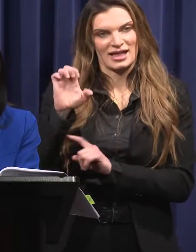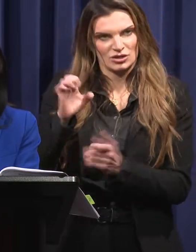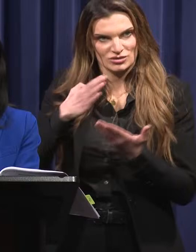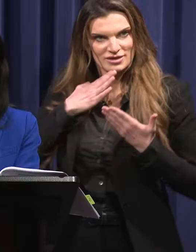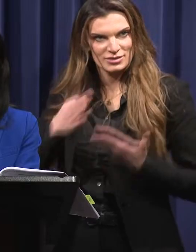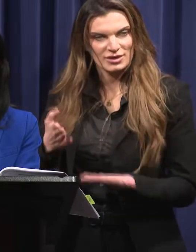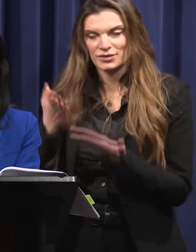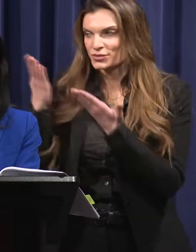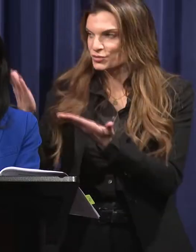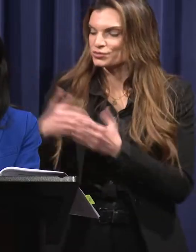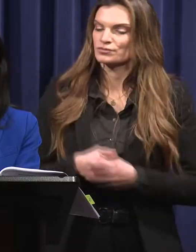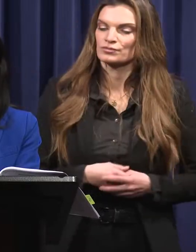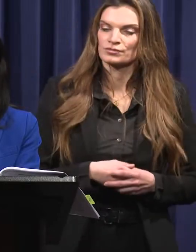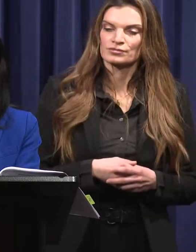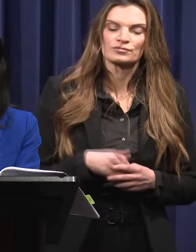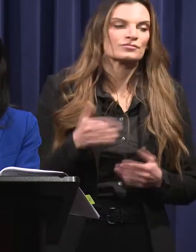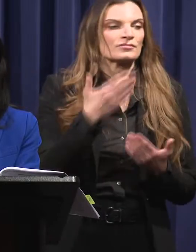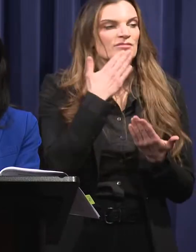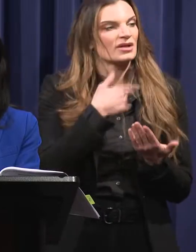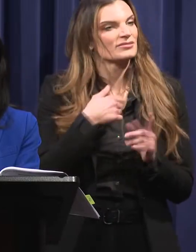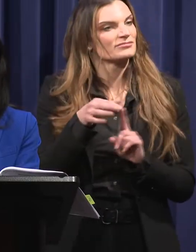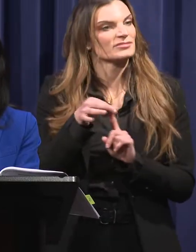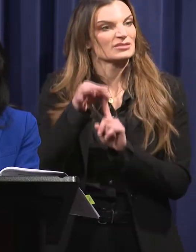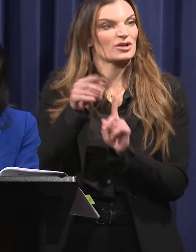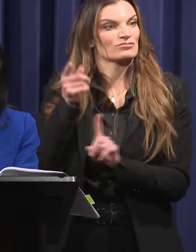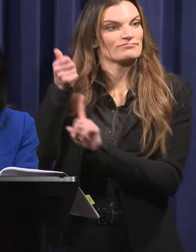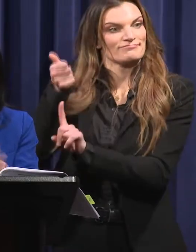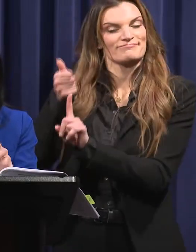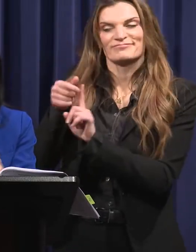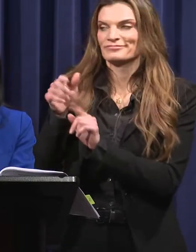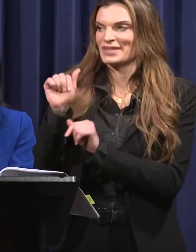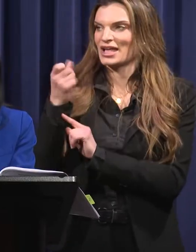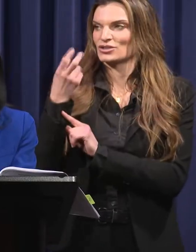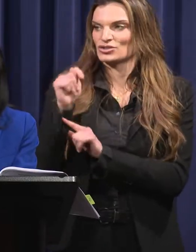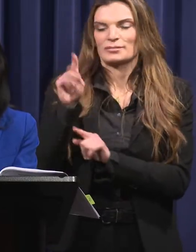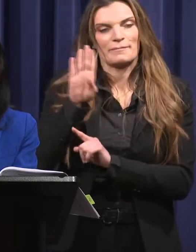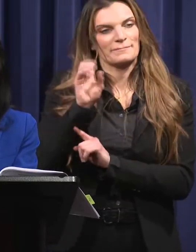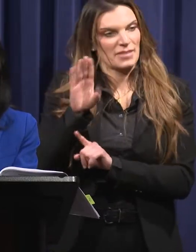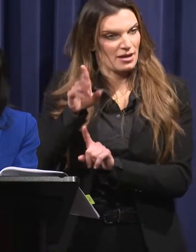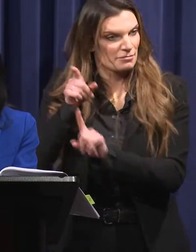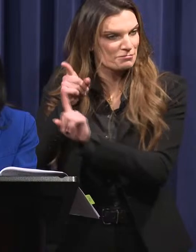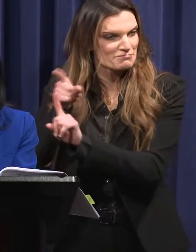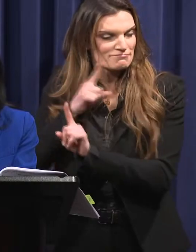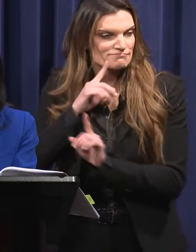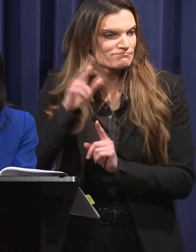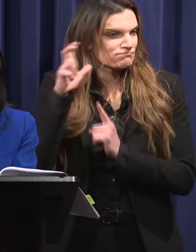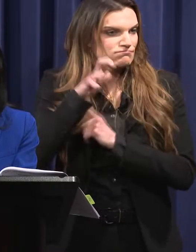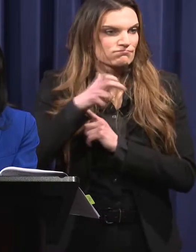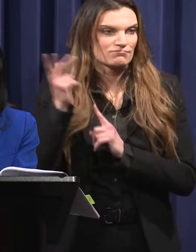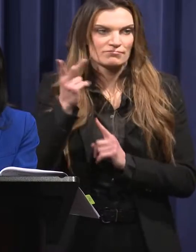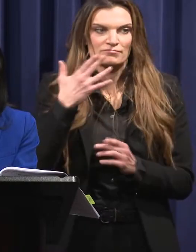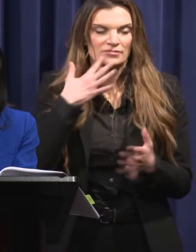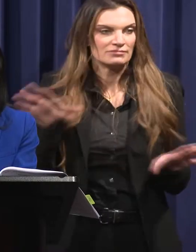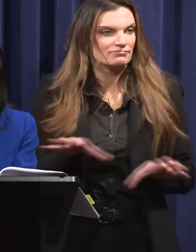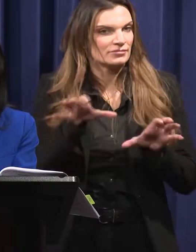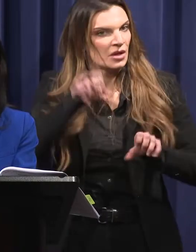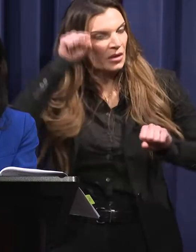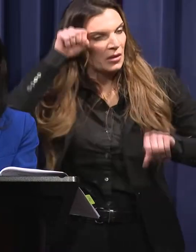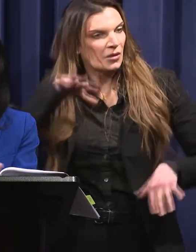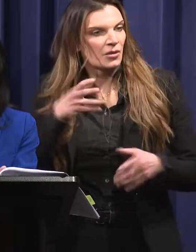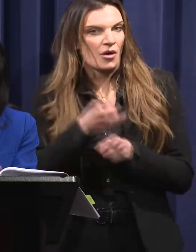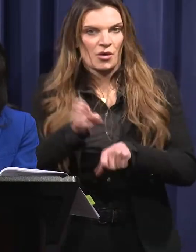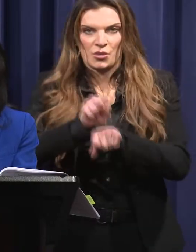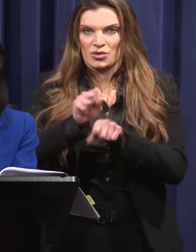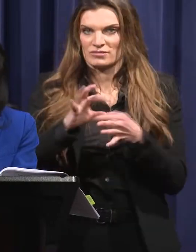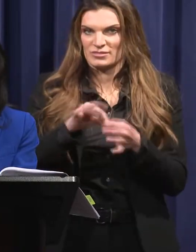Wakula and our special agent, Bob Menard, no relation, who have worked tirelessly on this case and